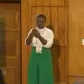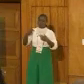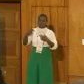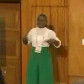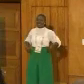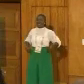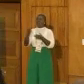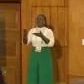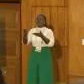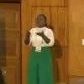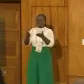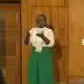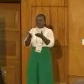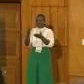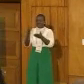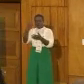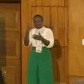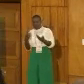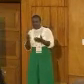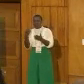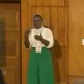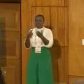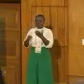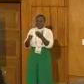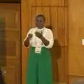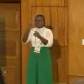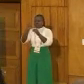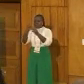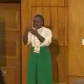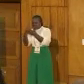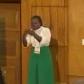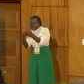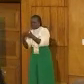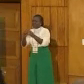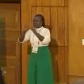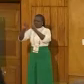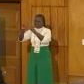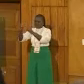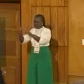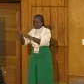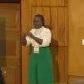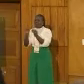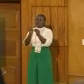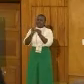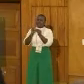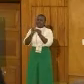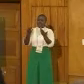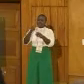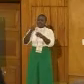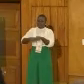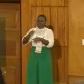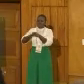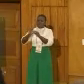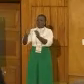provider sensitization, there was an expansion of the network of safe public health facilities, reducing reliance on community-based clinic alone